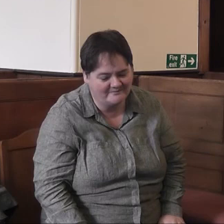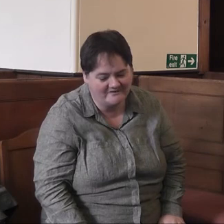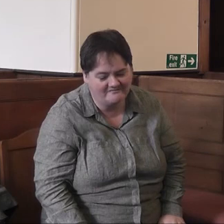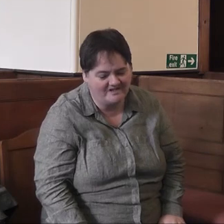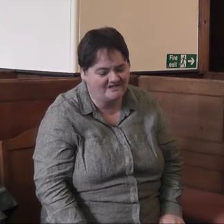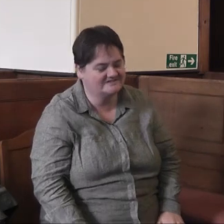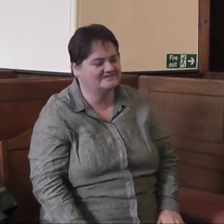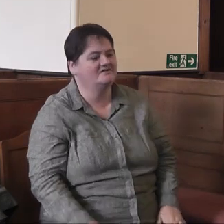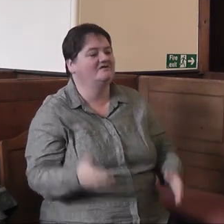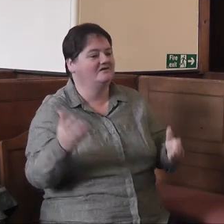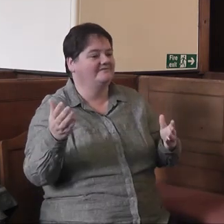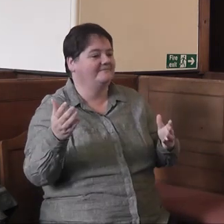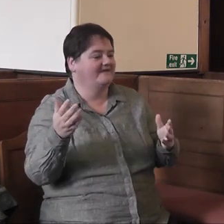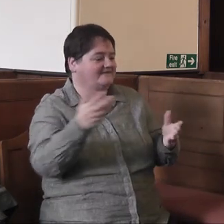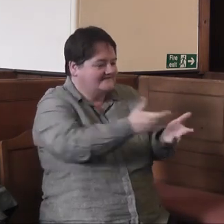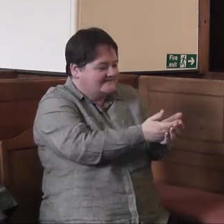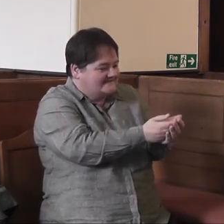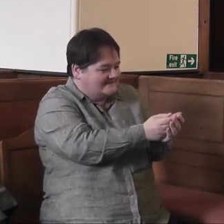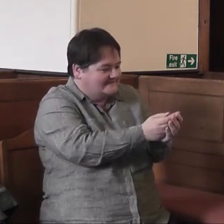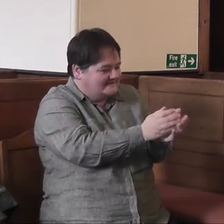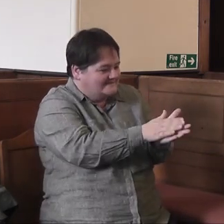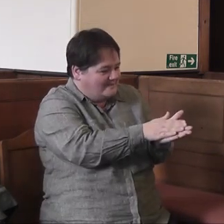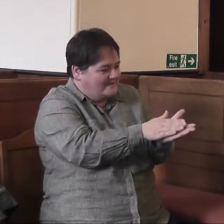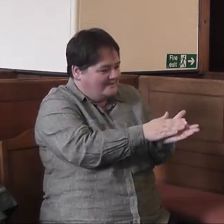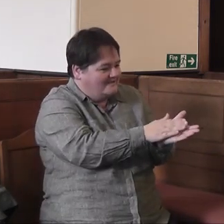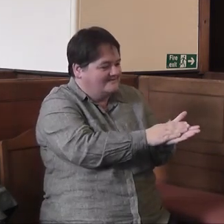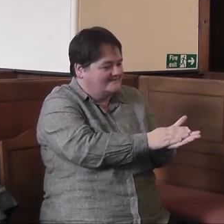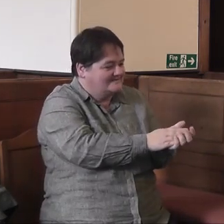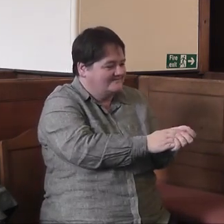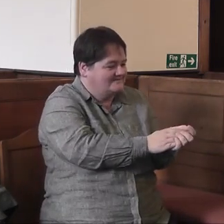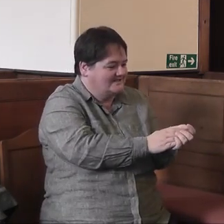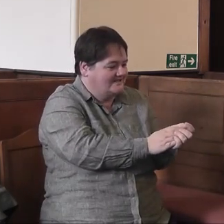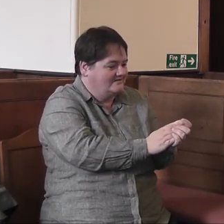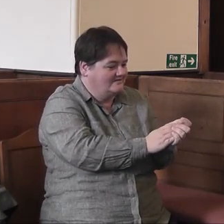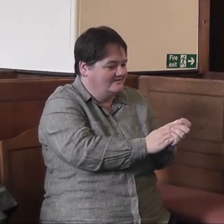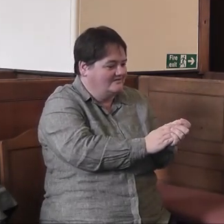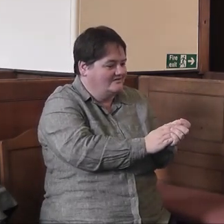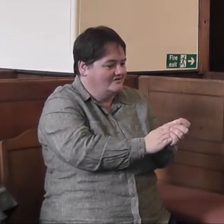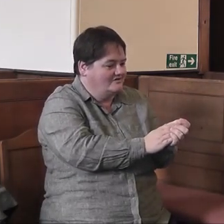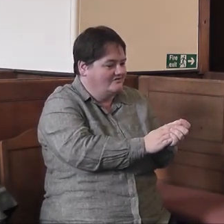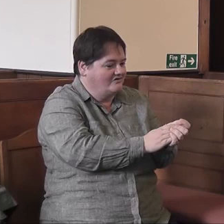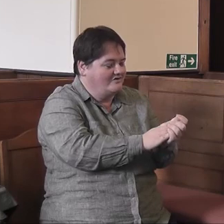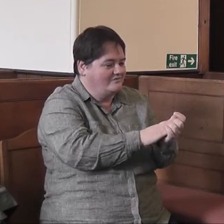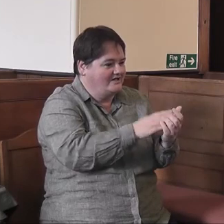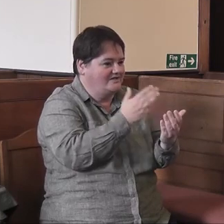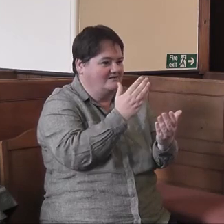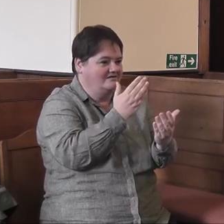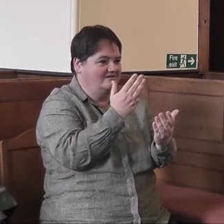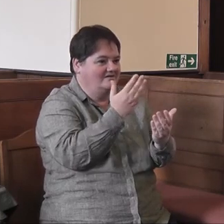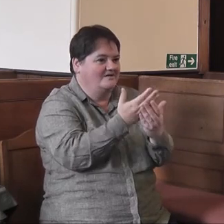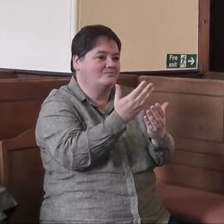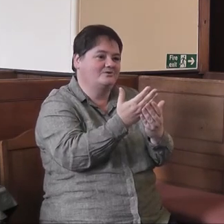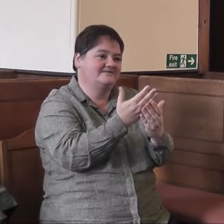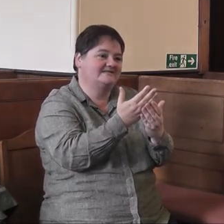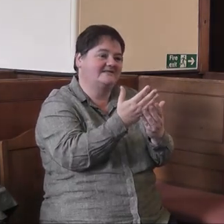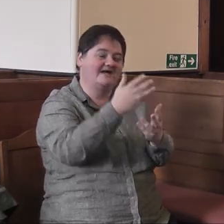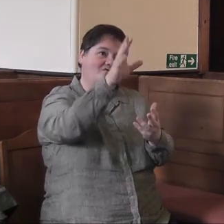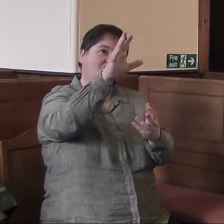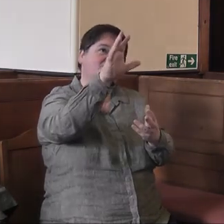thy face. Is this the baby in the nativity, or are we imprinted now onto